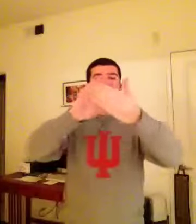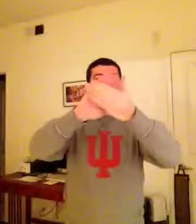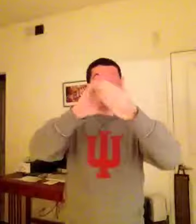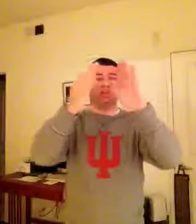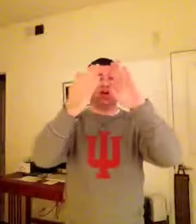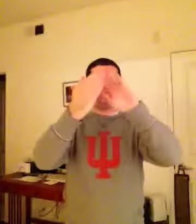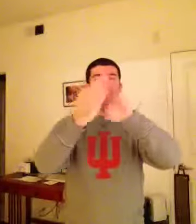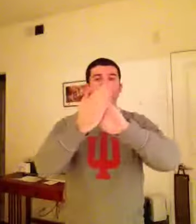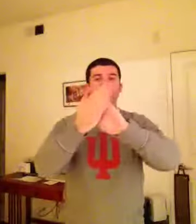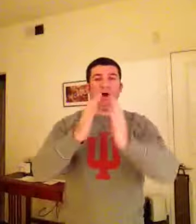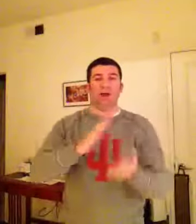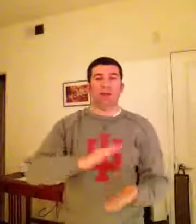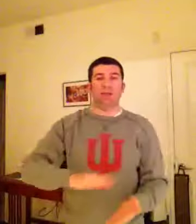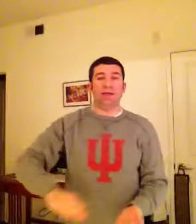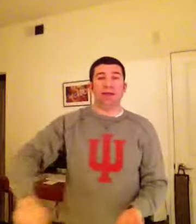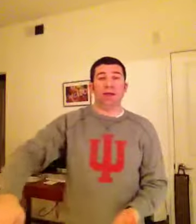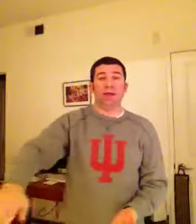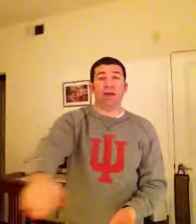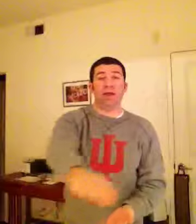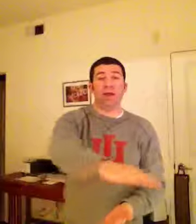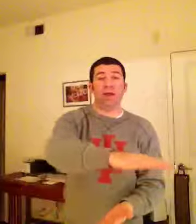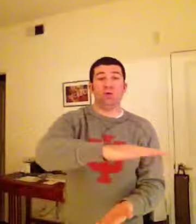Ya'aseh Shalom Aleinu,